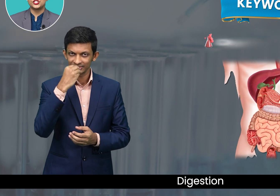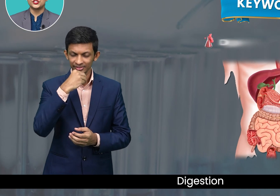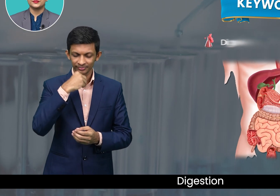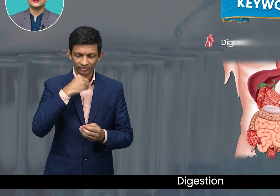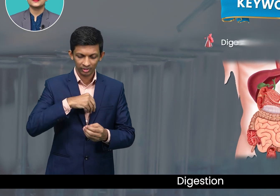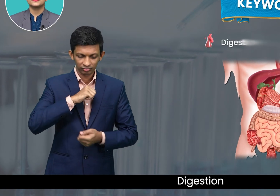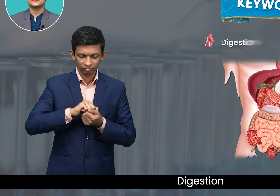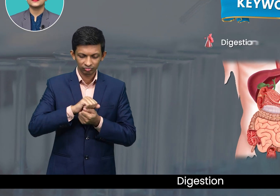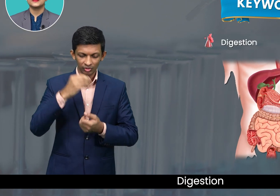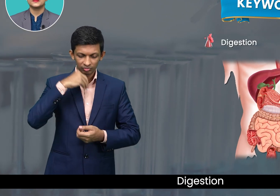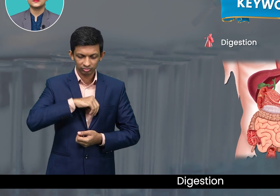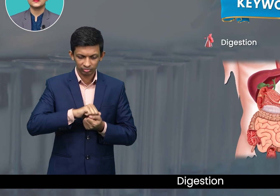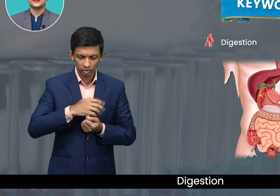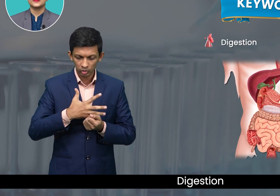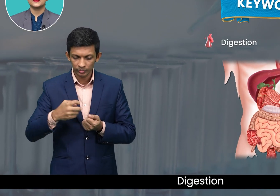Digestion.